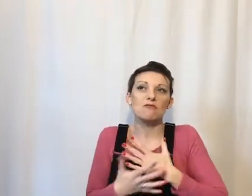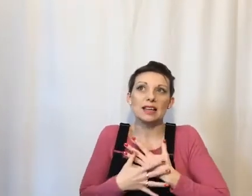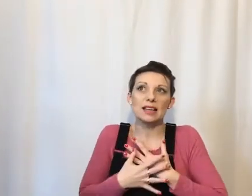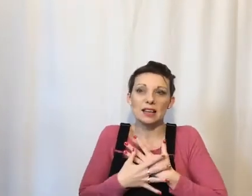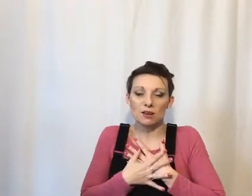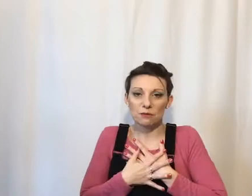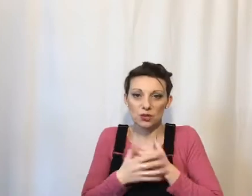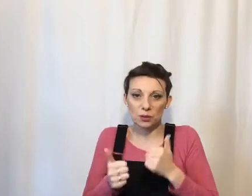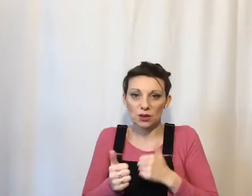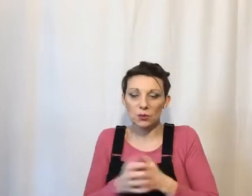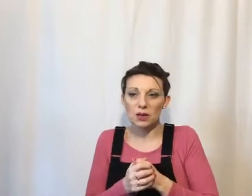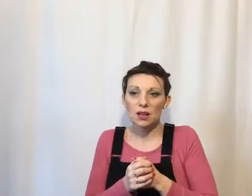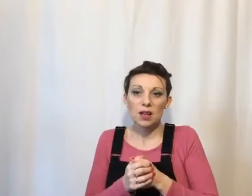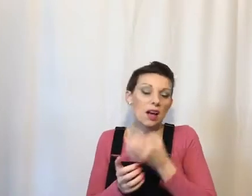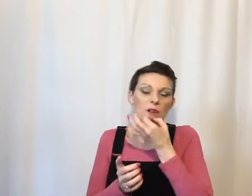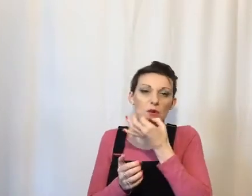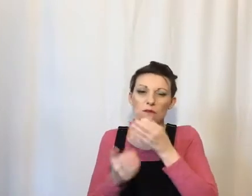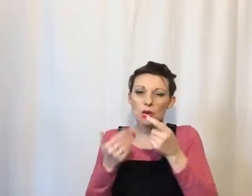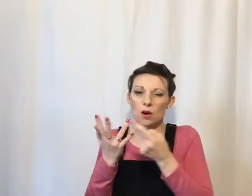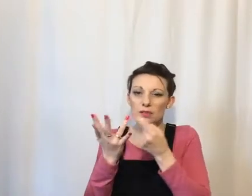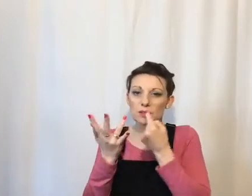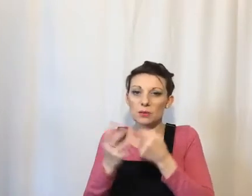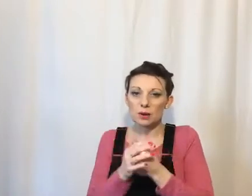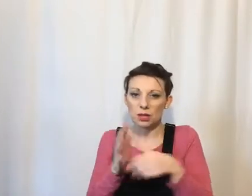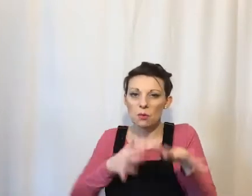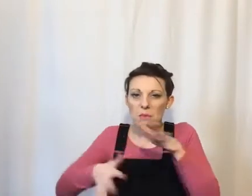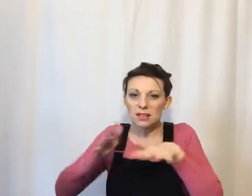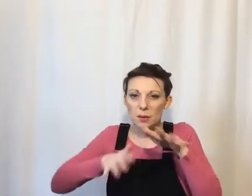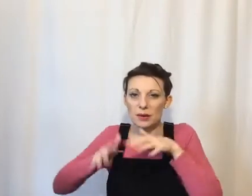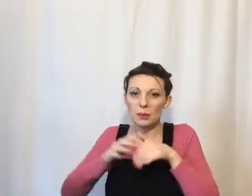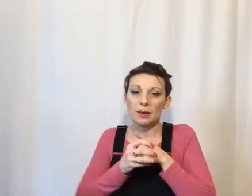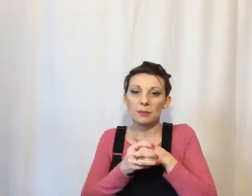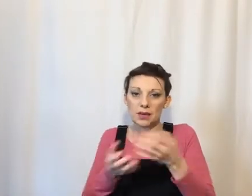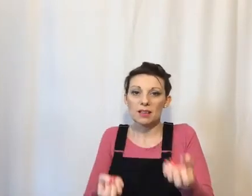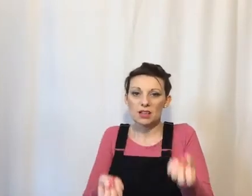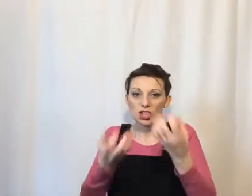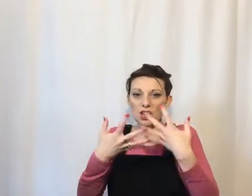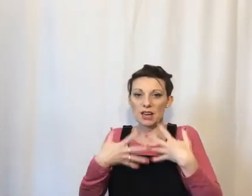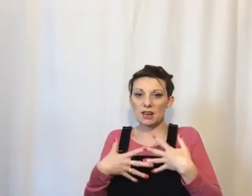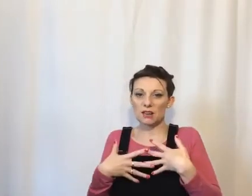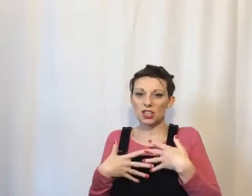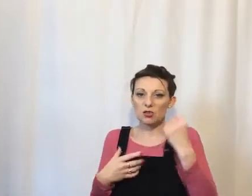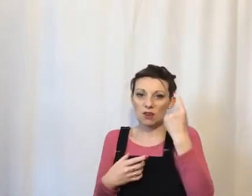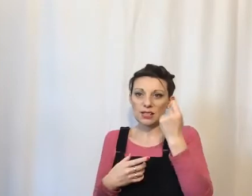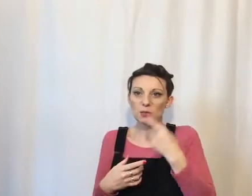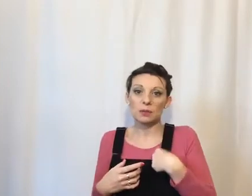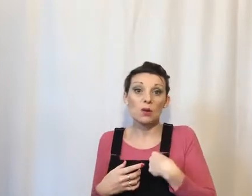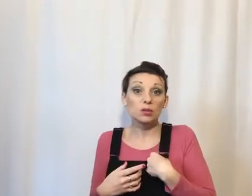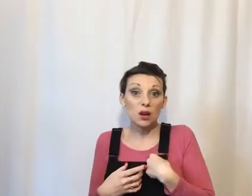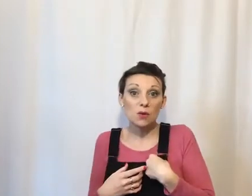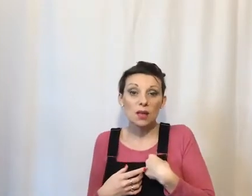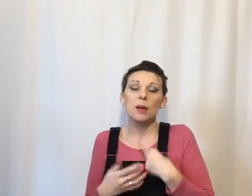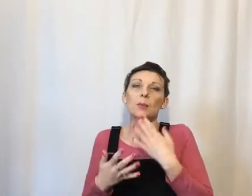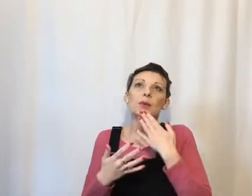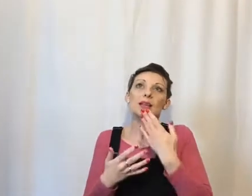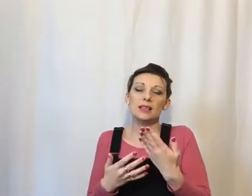really love, which will be a good one. I've got a few others as well, so we'll mix it up a little bit. But share your ideas with me. Also, please